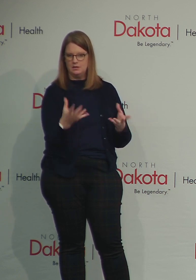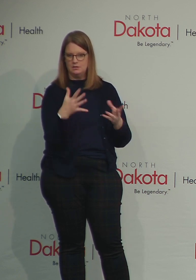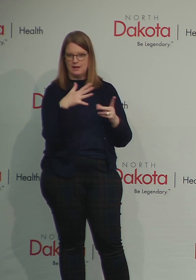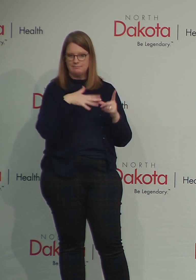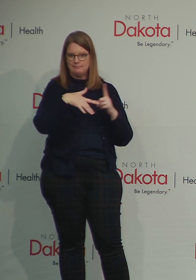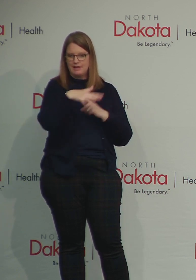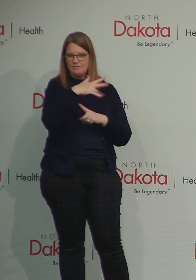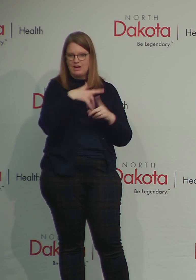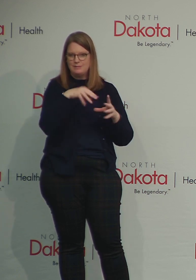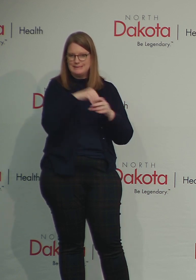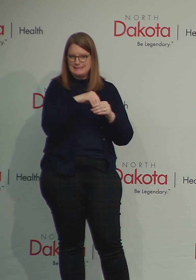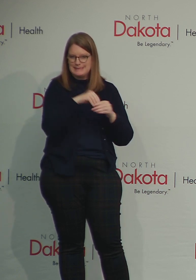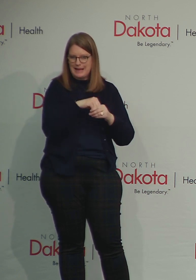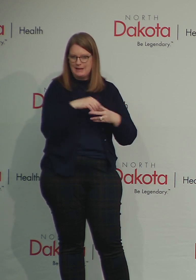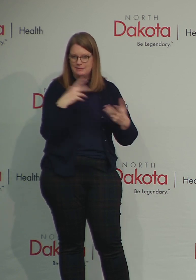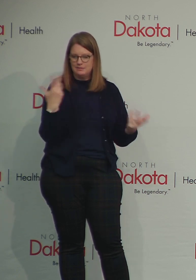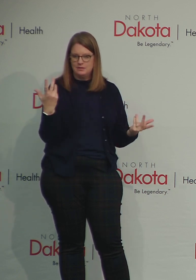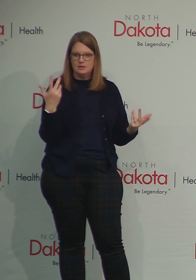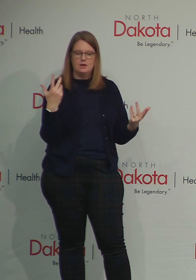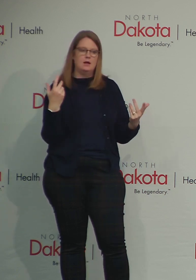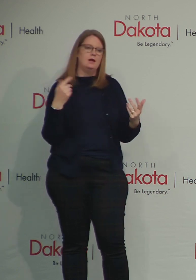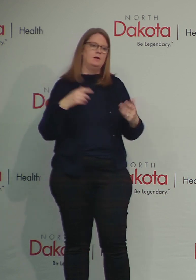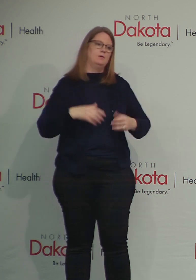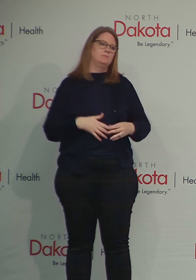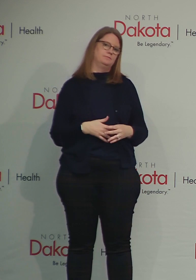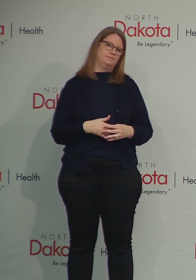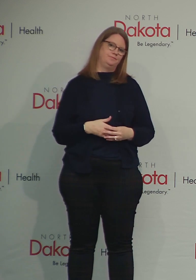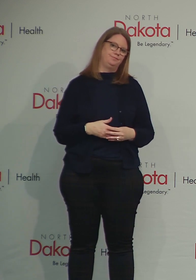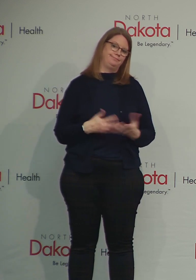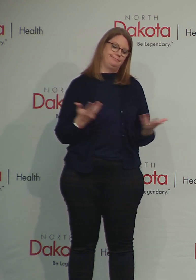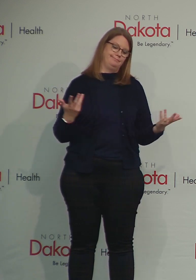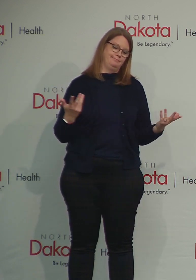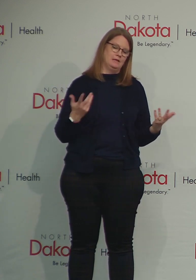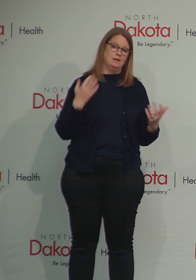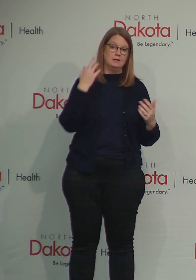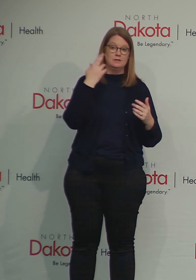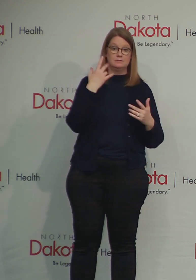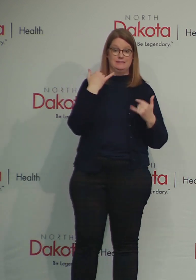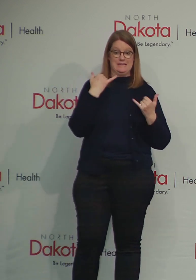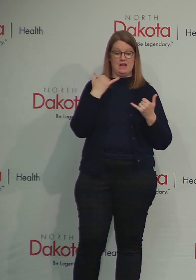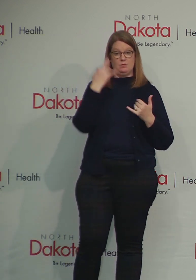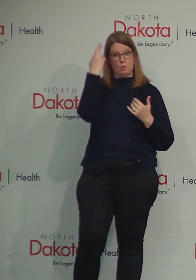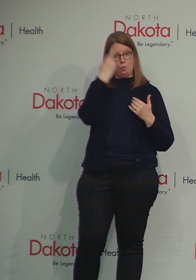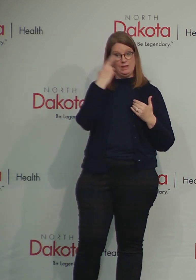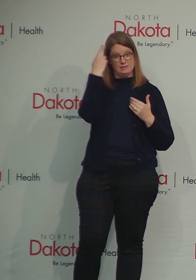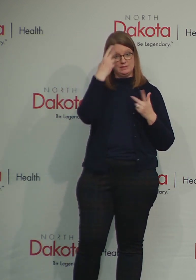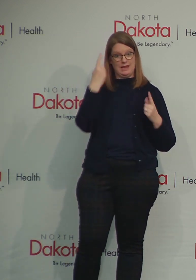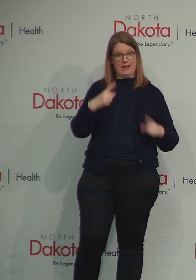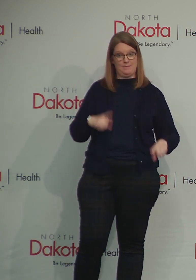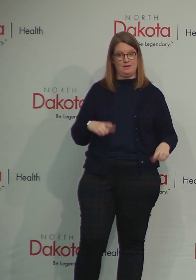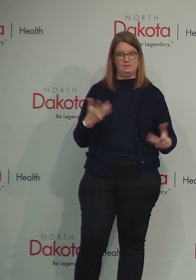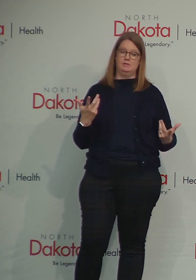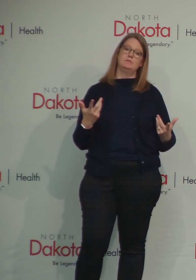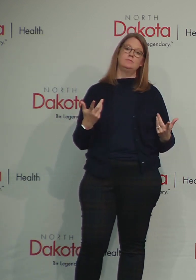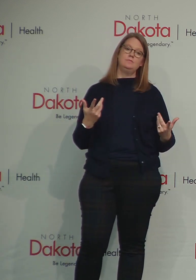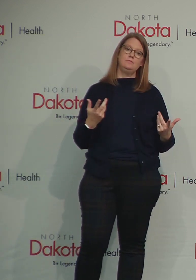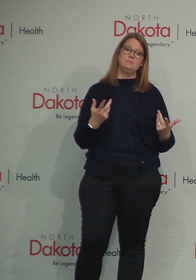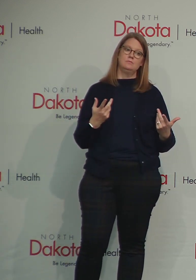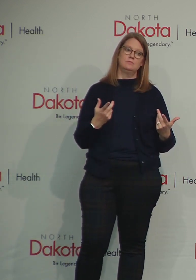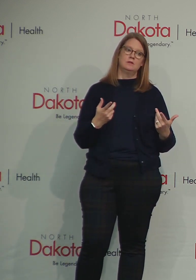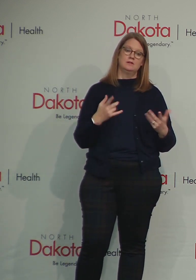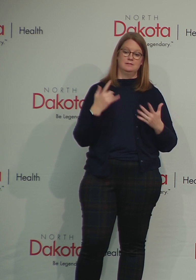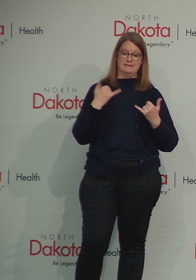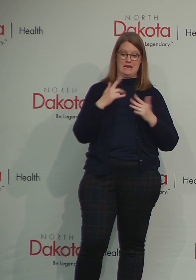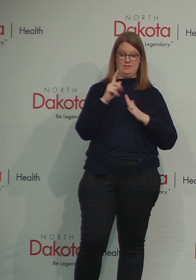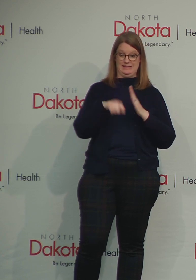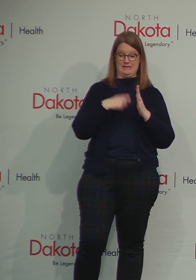environments that are indoors. And so I think, again, part of the reason why we're having a battle up here is because we don't really have this time of